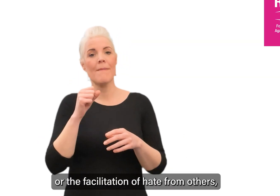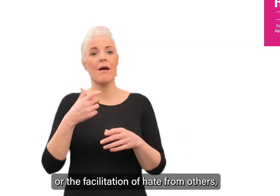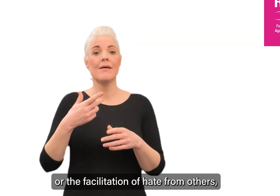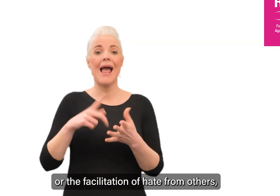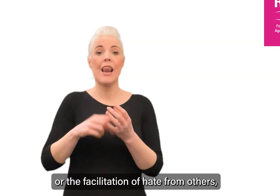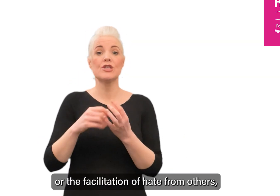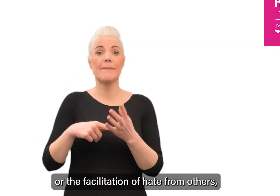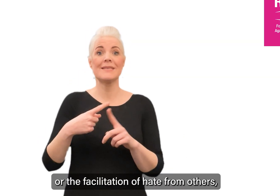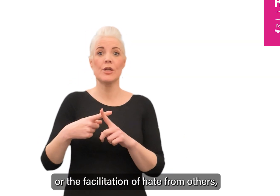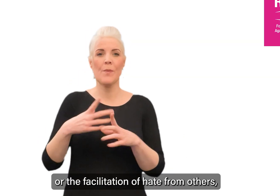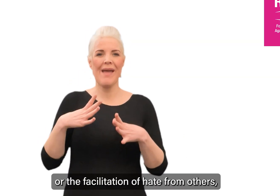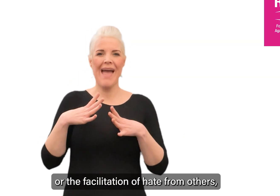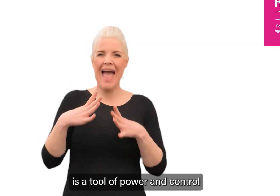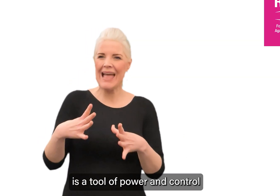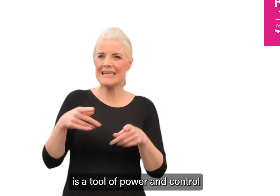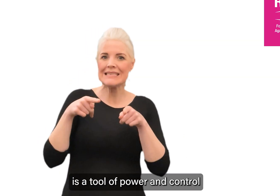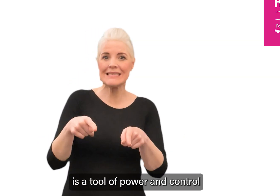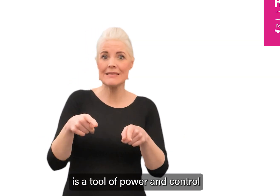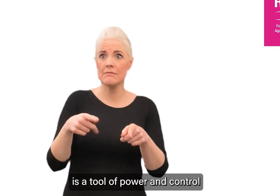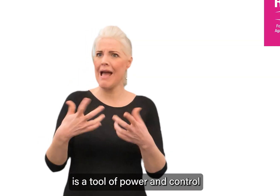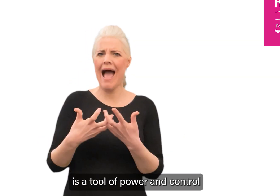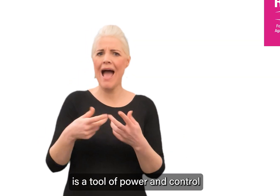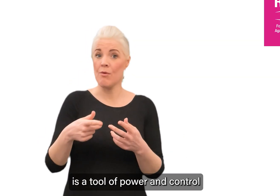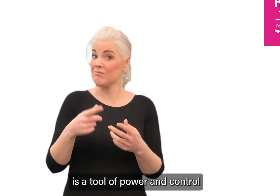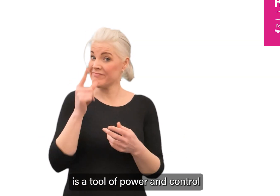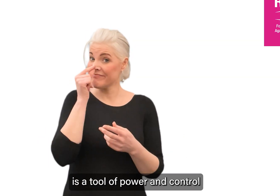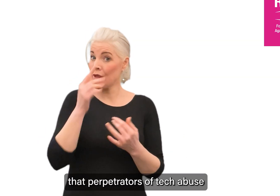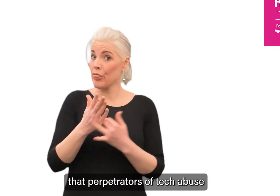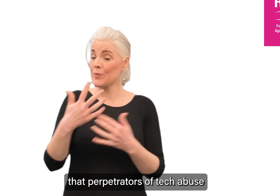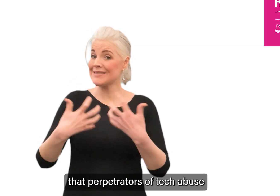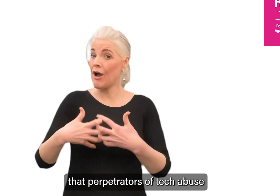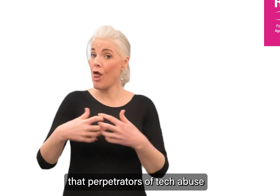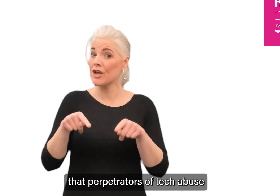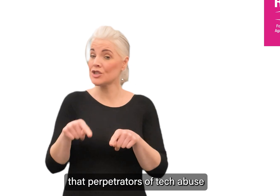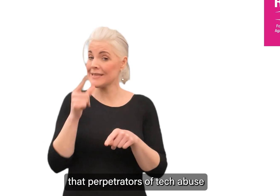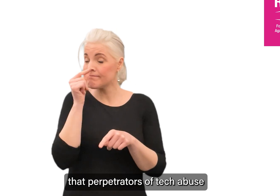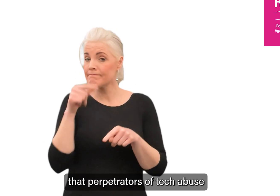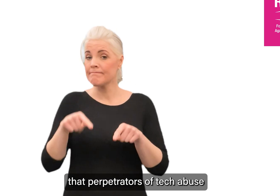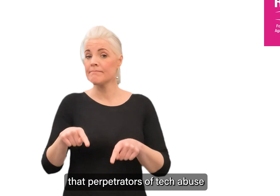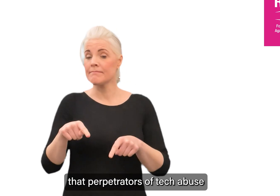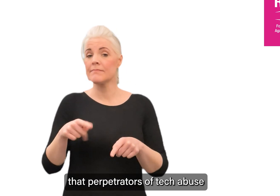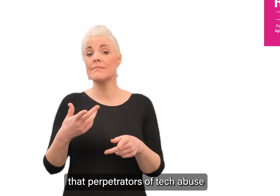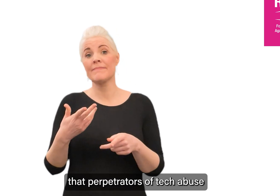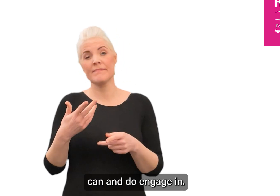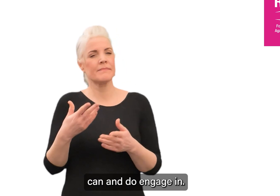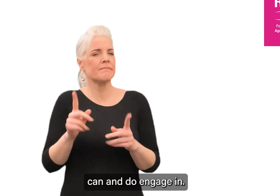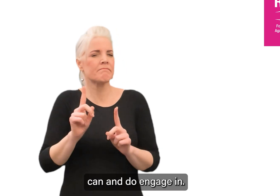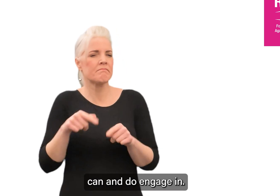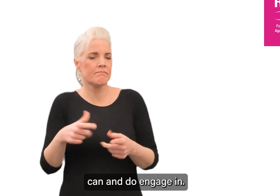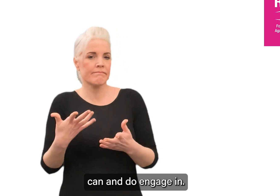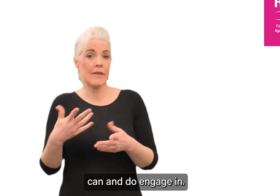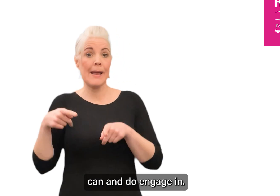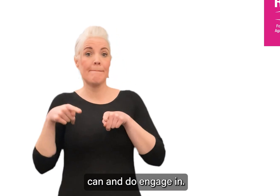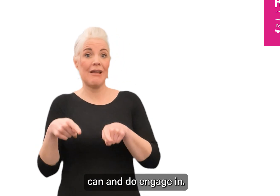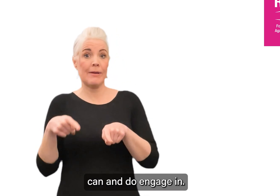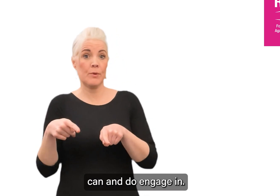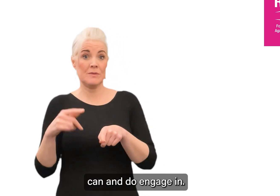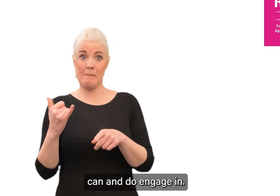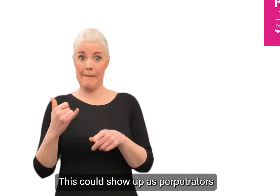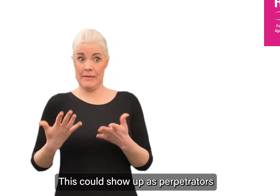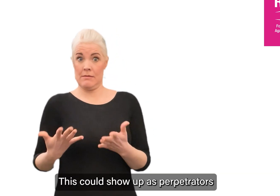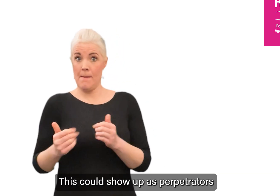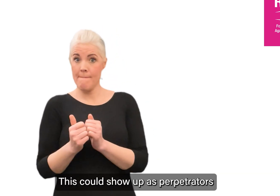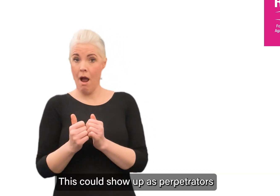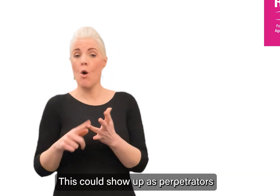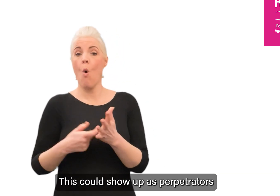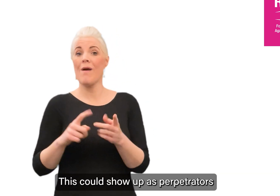the facilitation of hate from others is a tool of power and control that perpetrators of tech abuse can and do engage in.